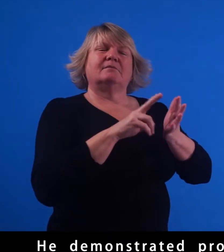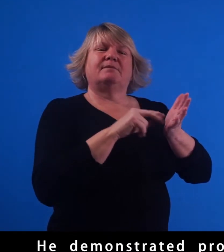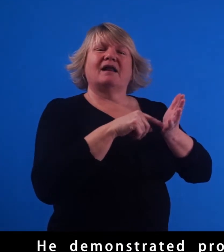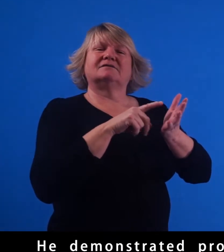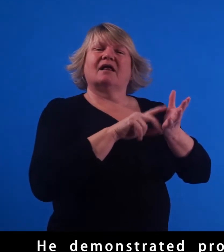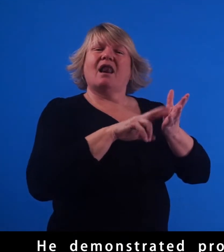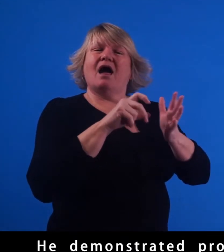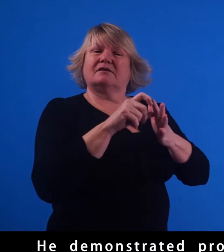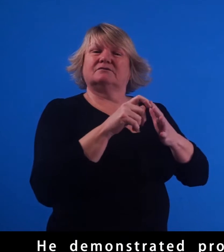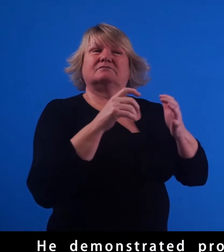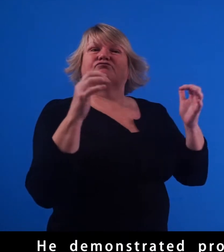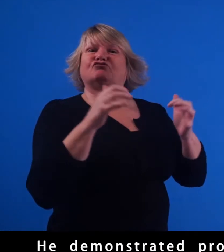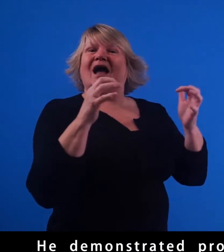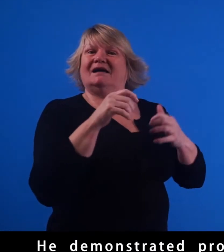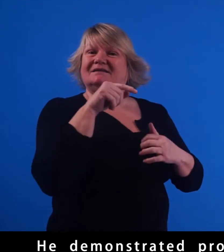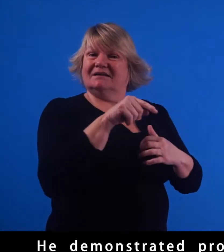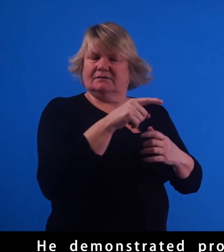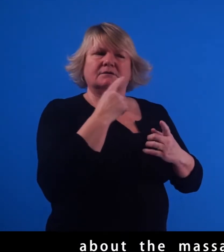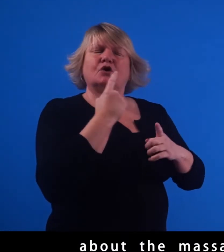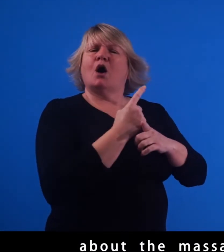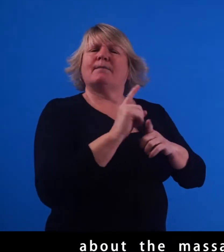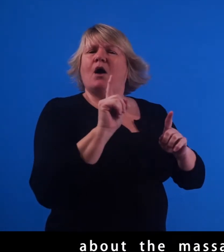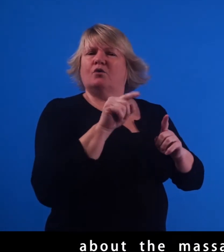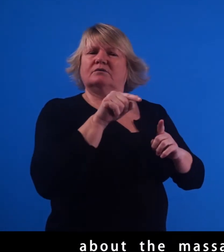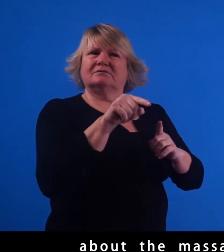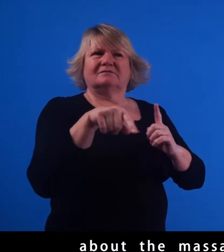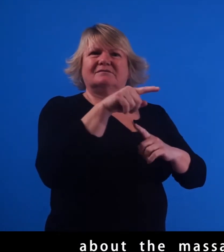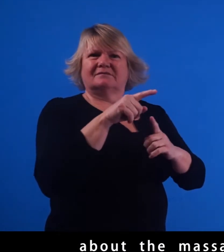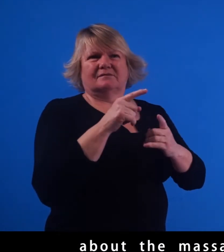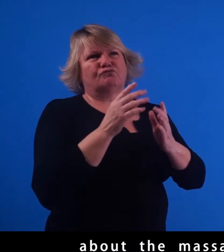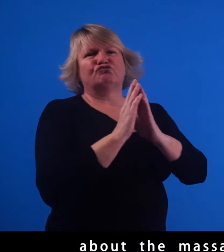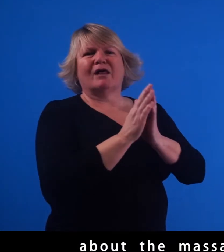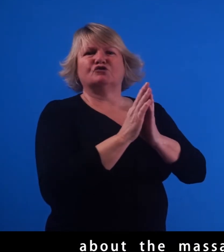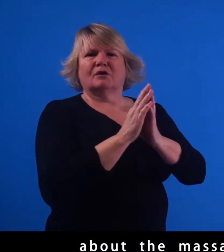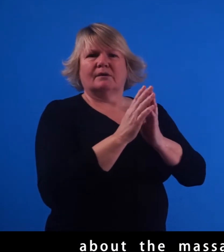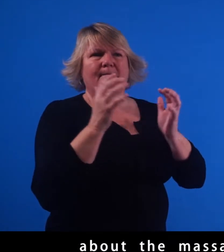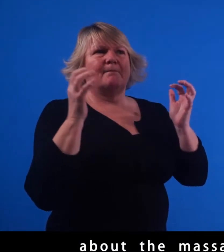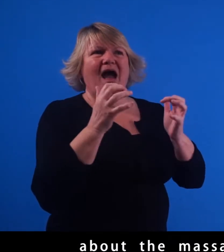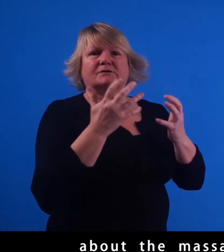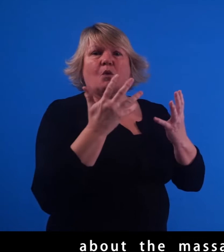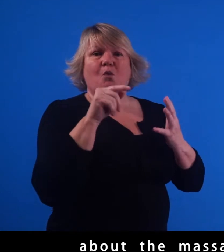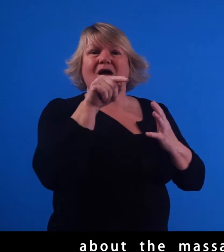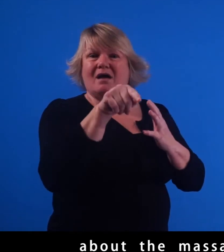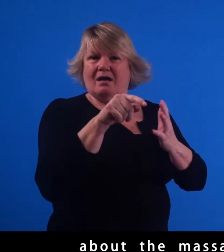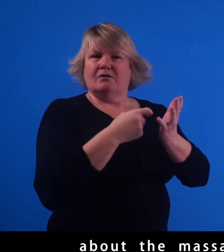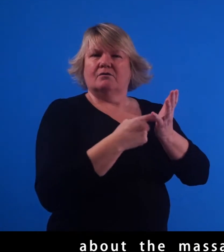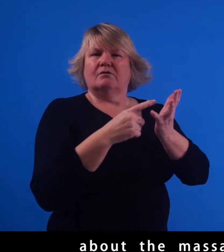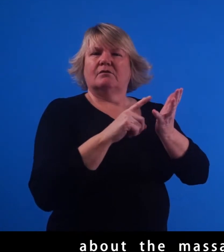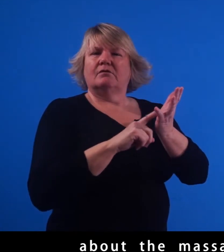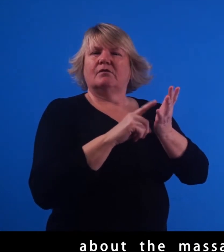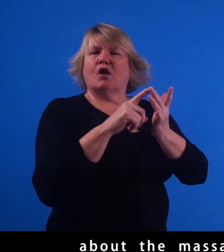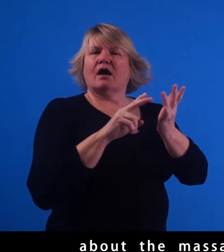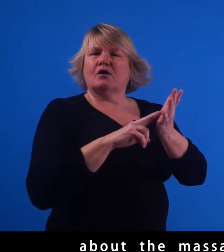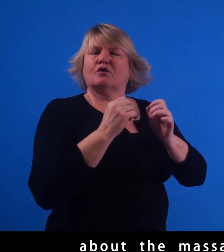penned Pentland Rising, about the massacre of the Covenanters at the Battle of